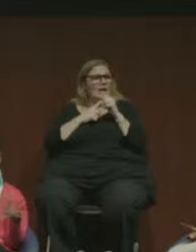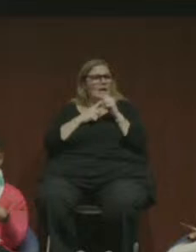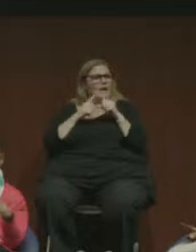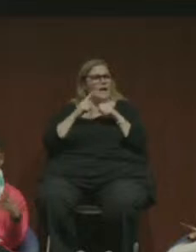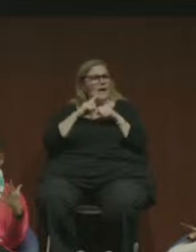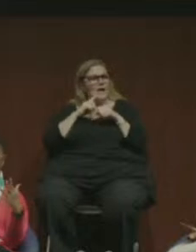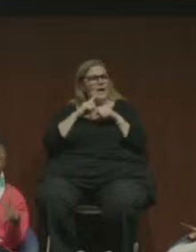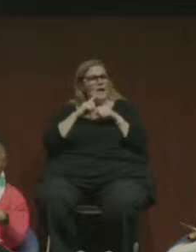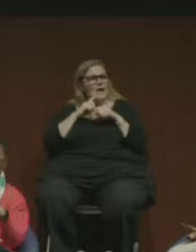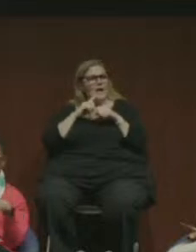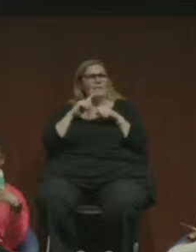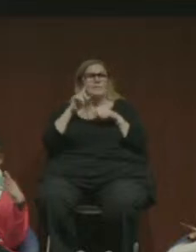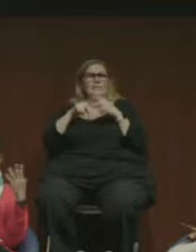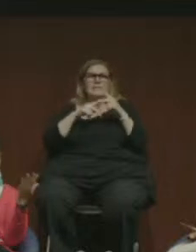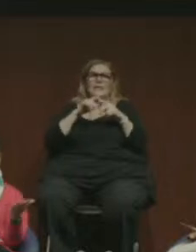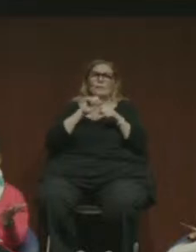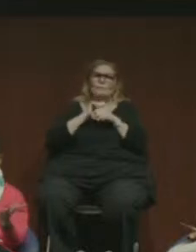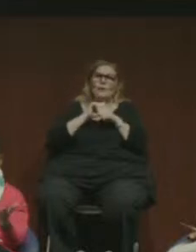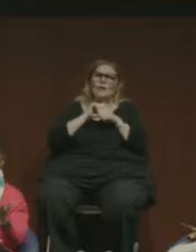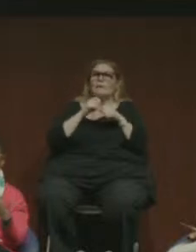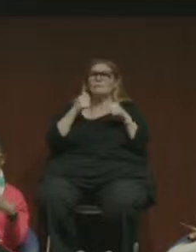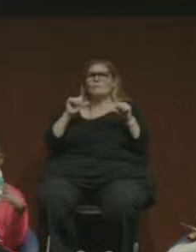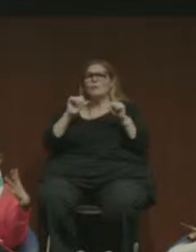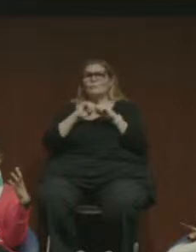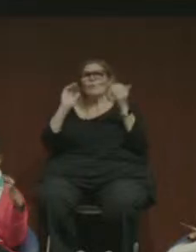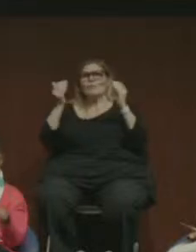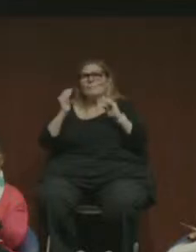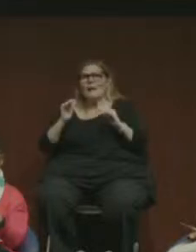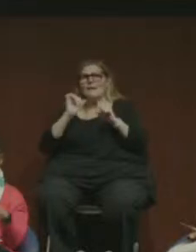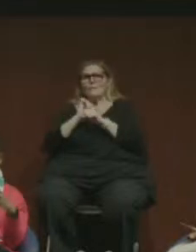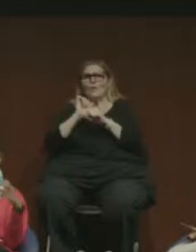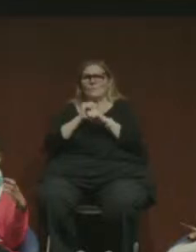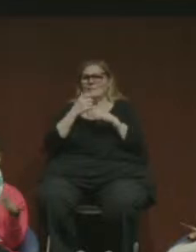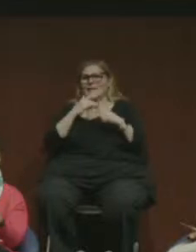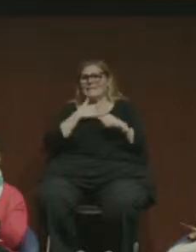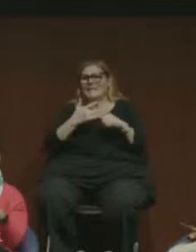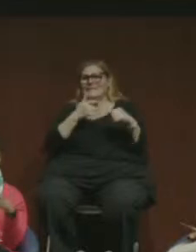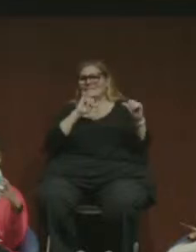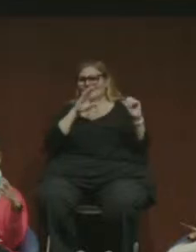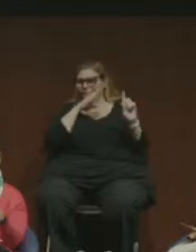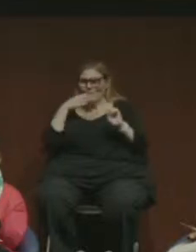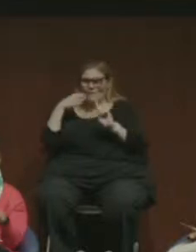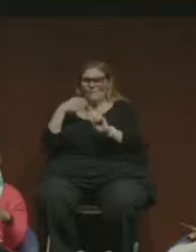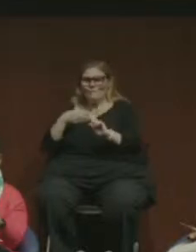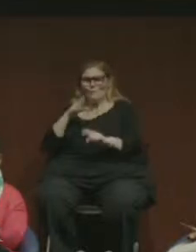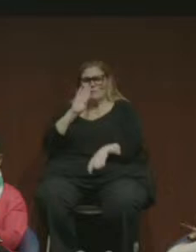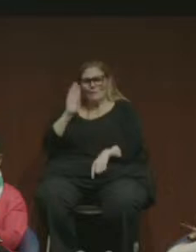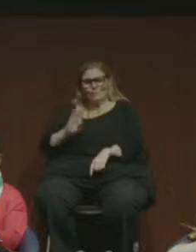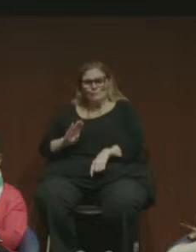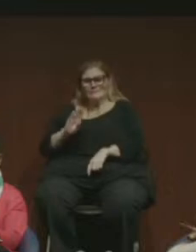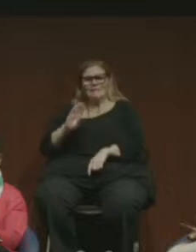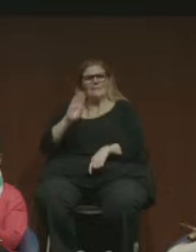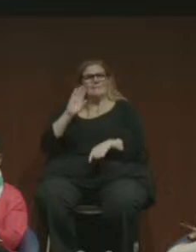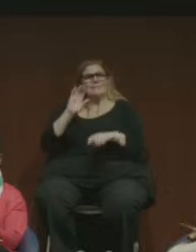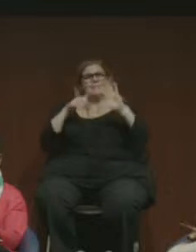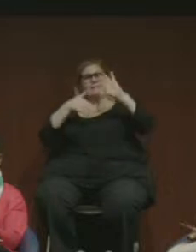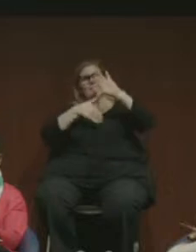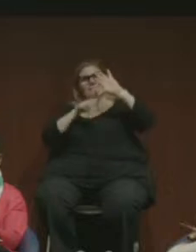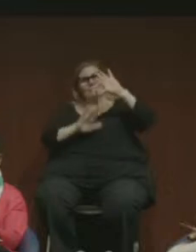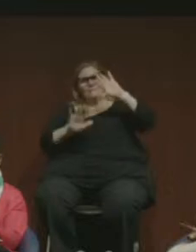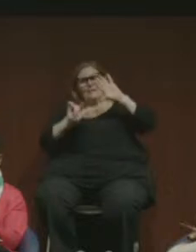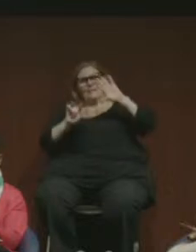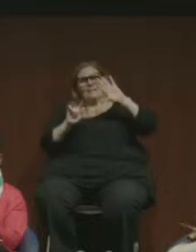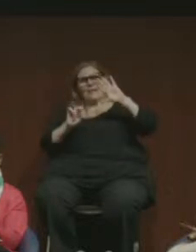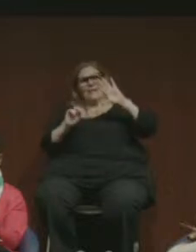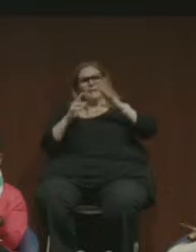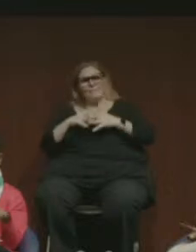want to do more comparative work, and I'm trying to do more comparative work, but I end up still kind of focusing on Brazil and Latin America, primarily